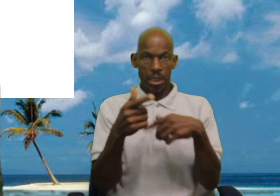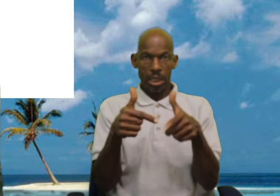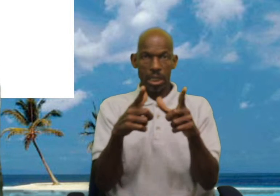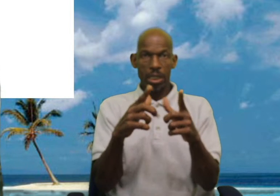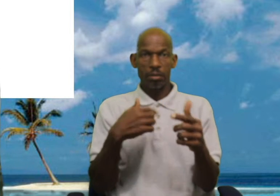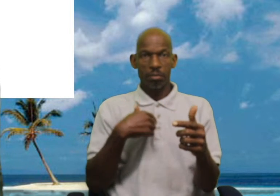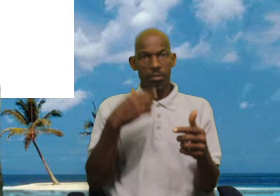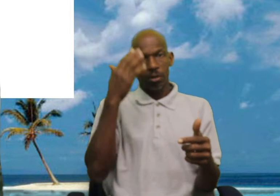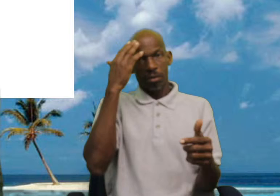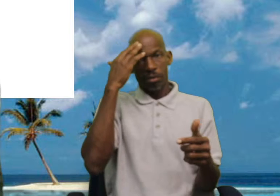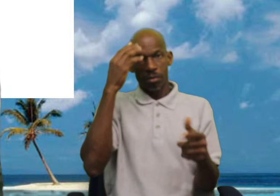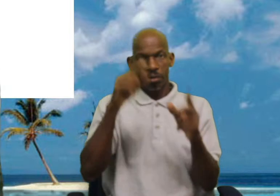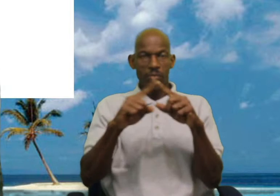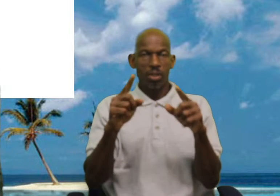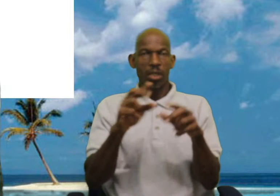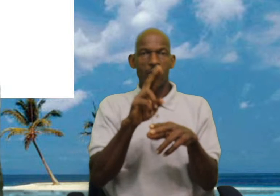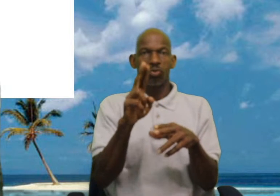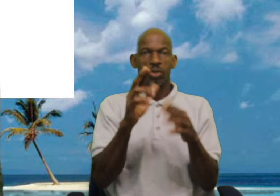walking.